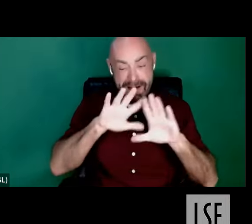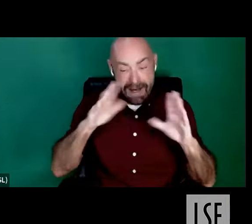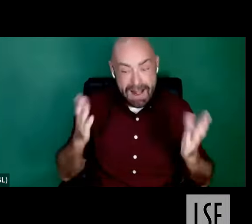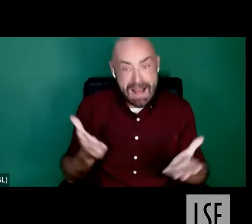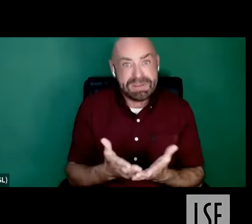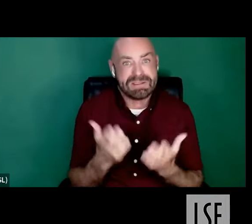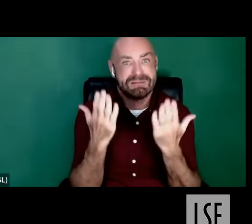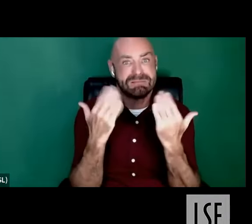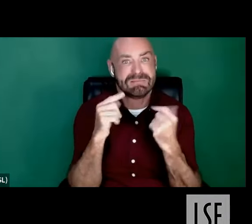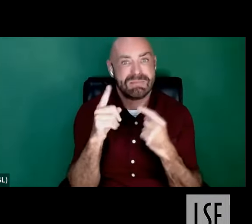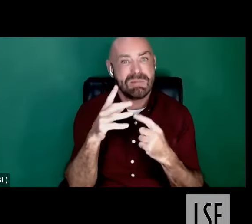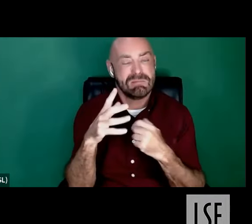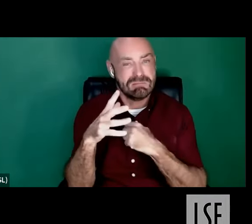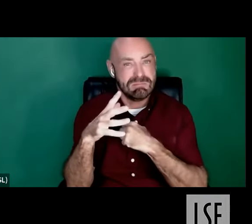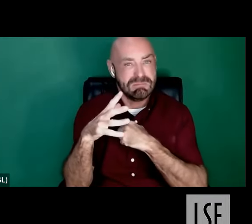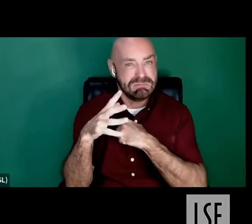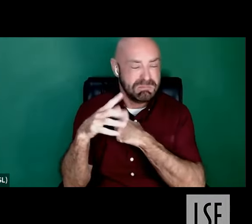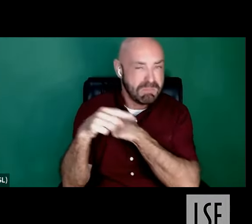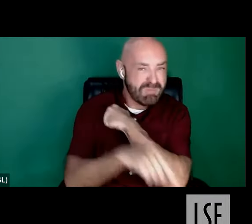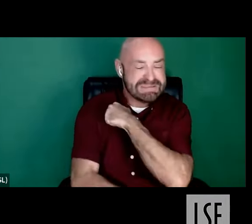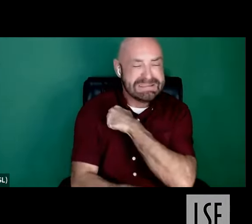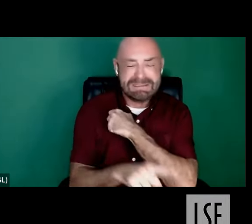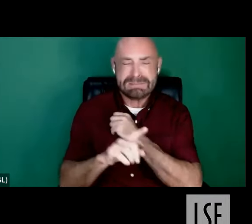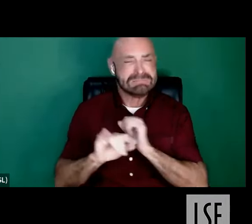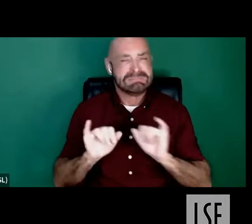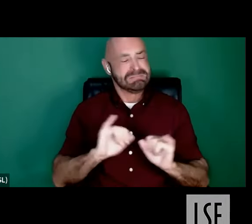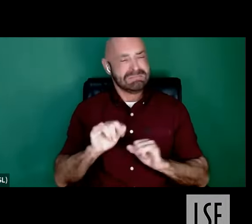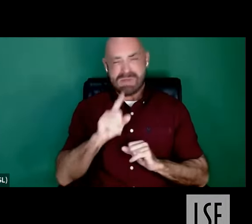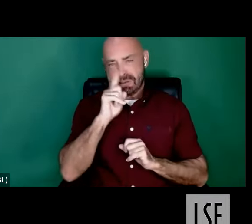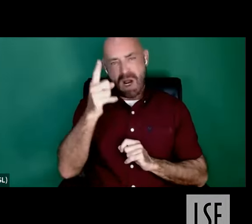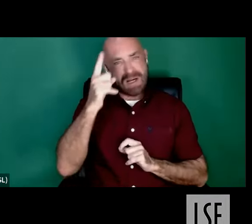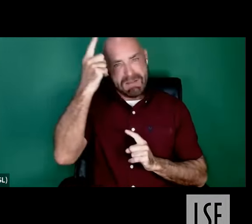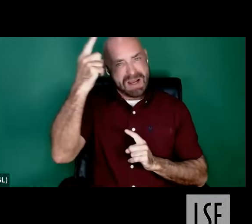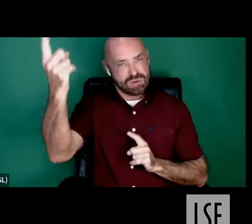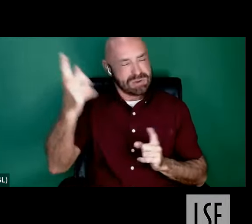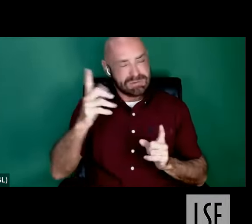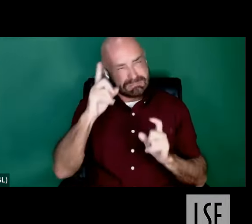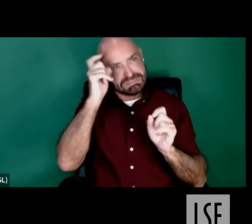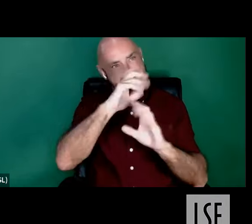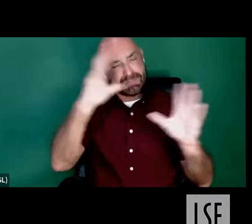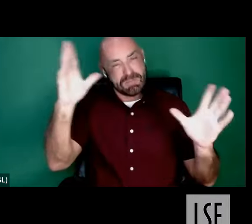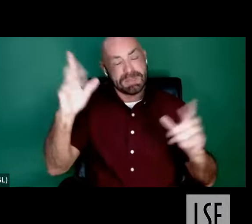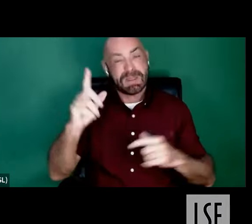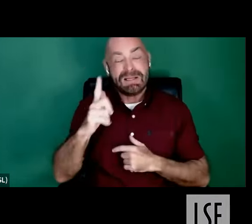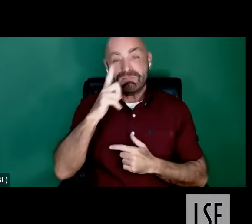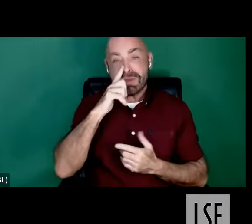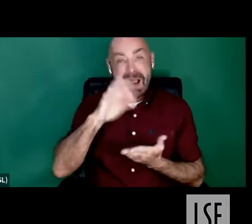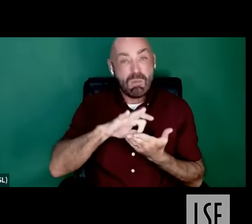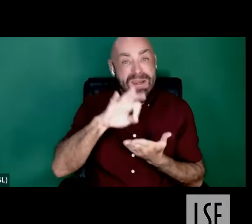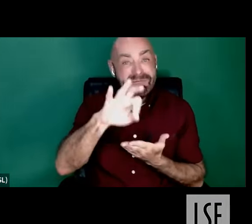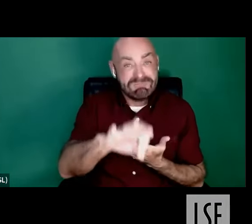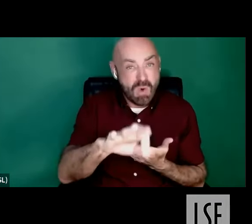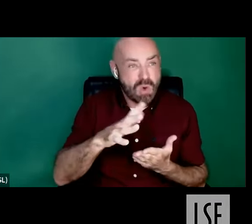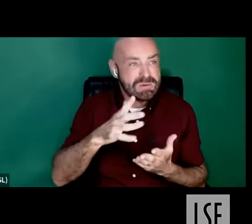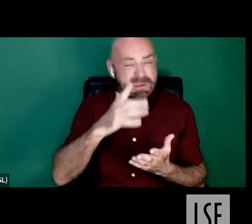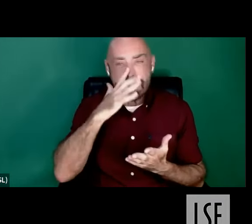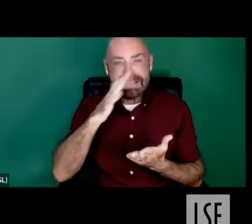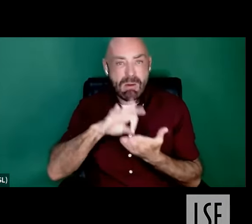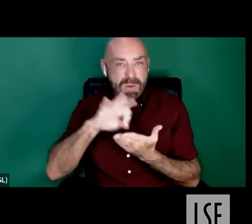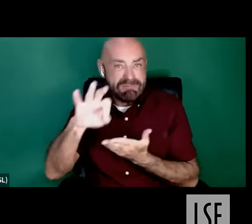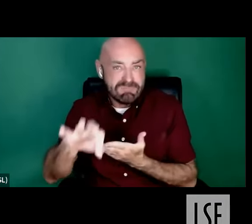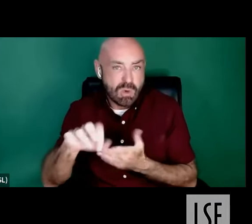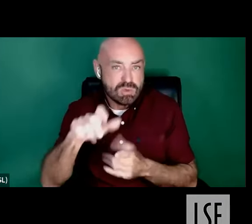we cannot imagine. So when the debate is often framed as, can we afford to act? Can we afford to take climate